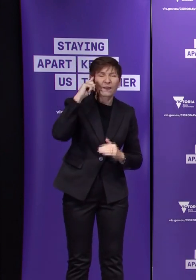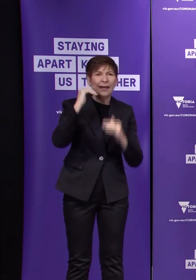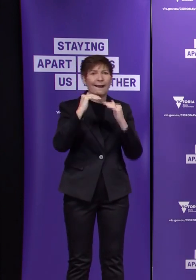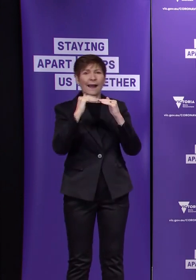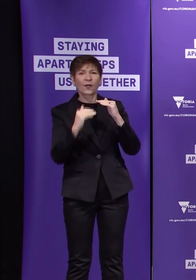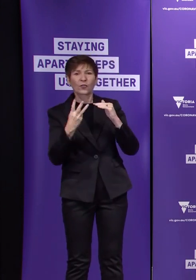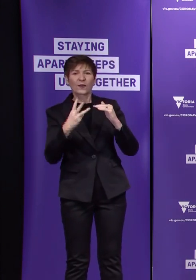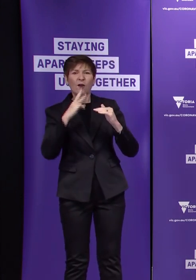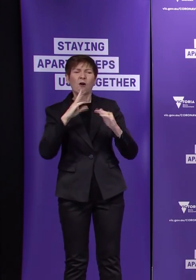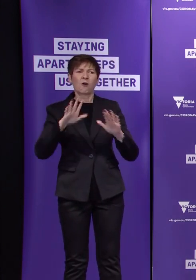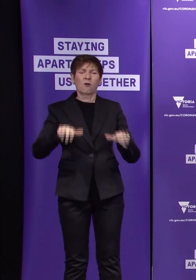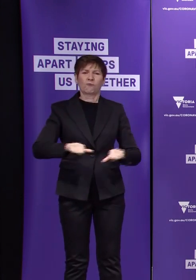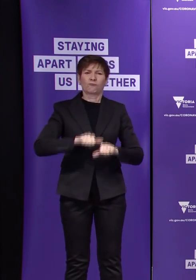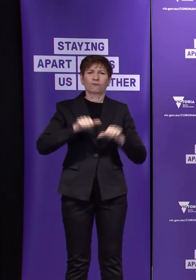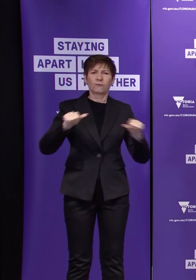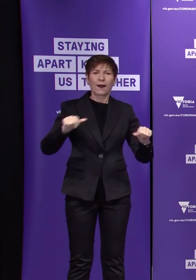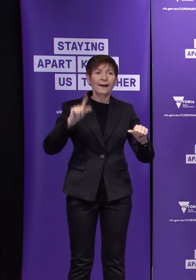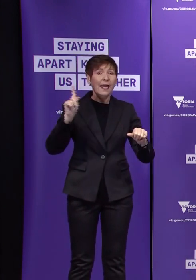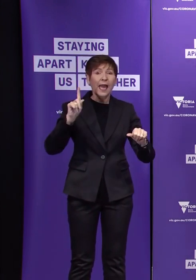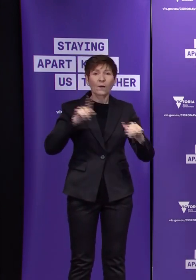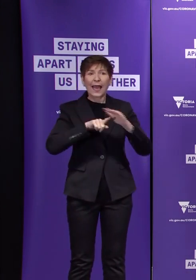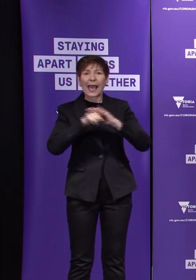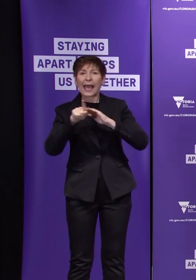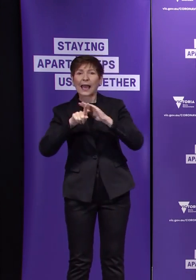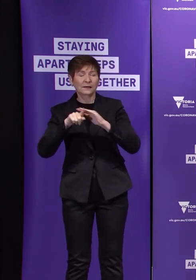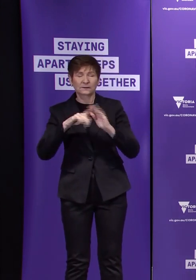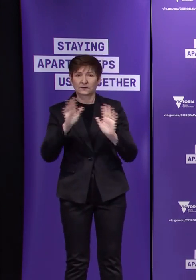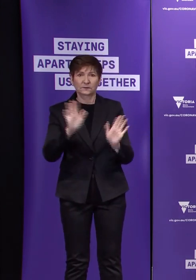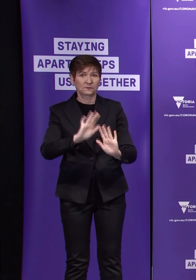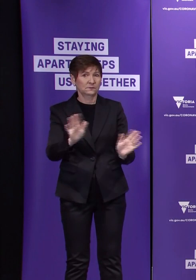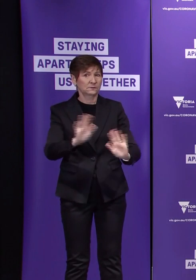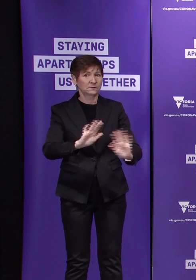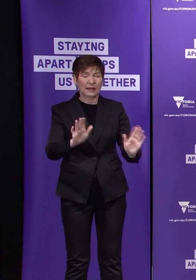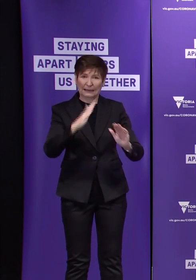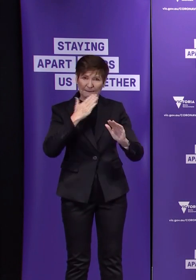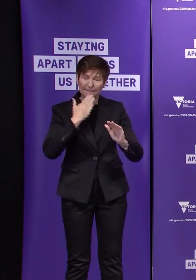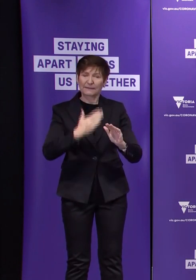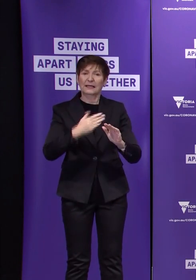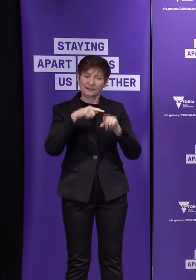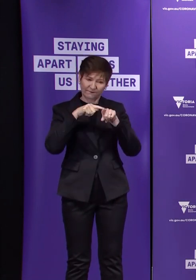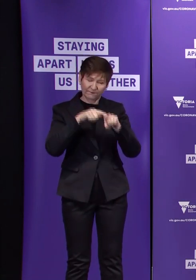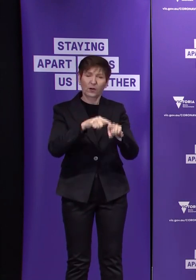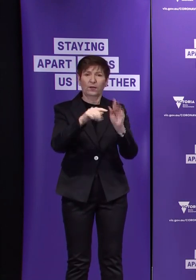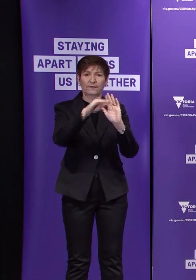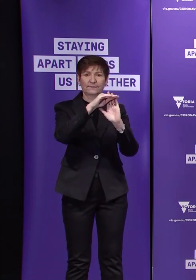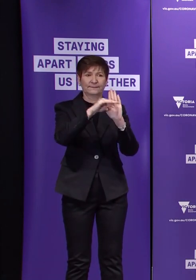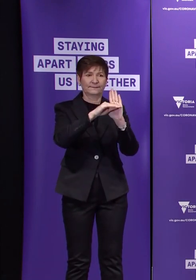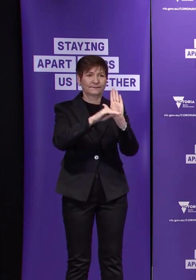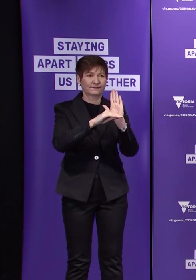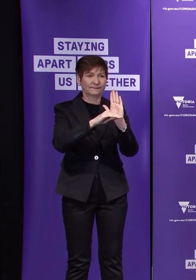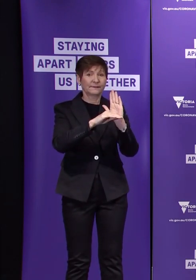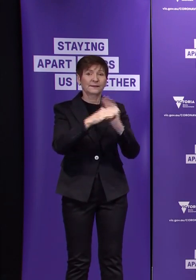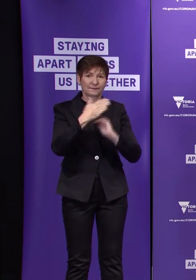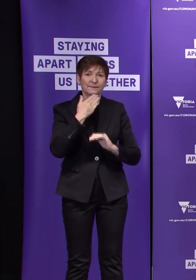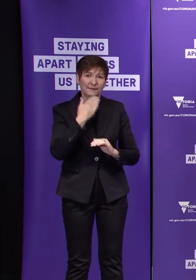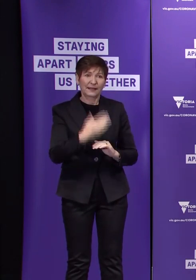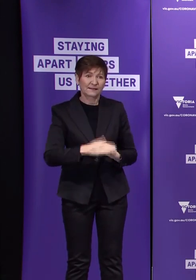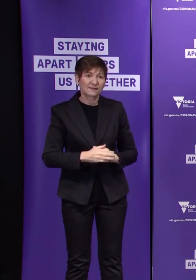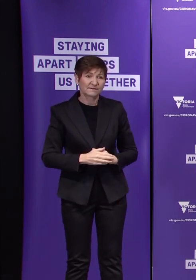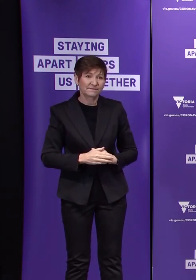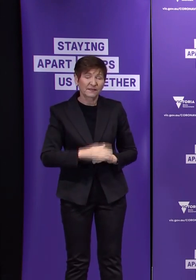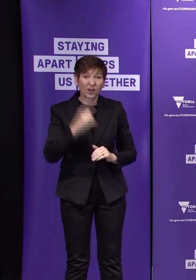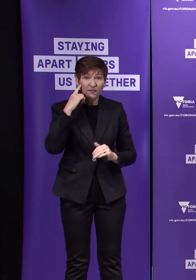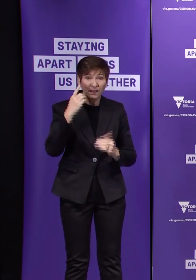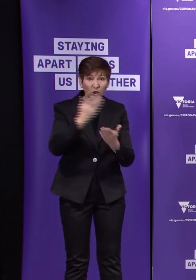ultra marathon, and we just have to keep pushing forward each and every day. And I think Victorians will do that. My sense,